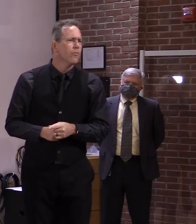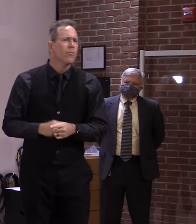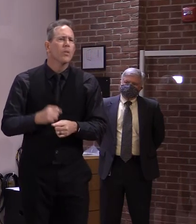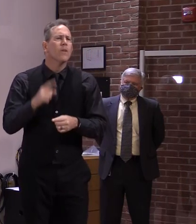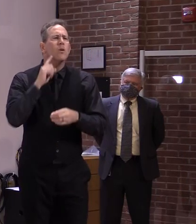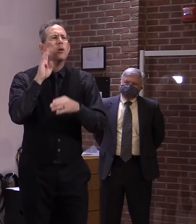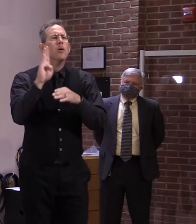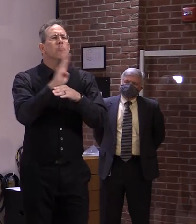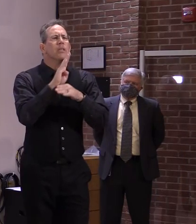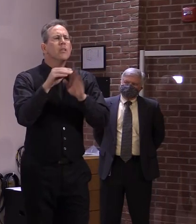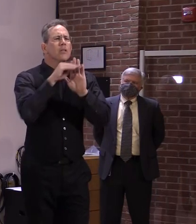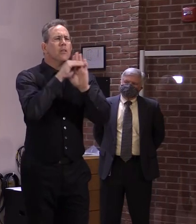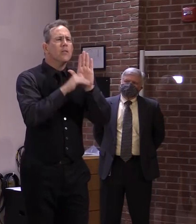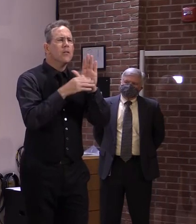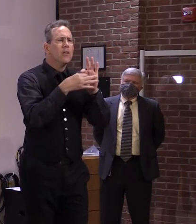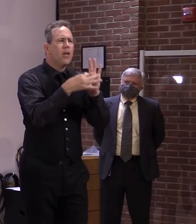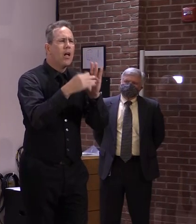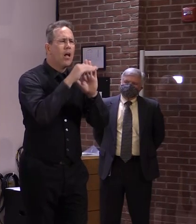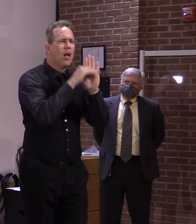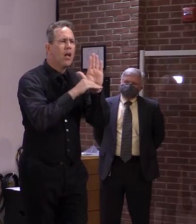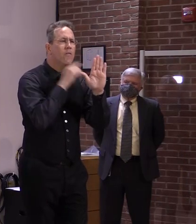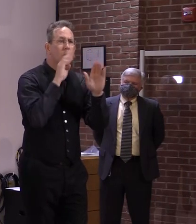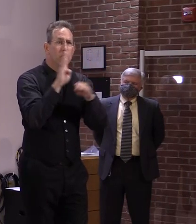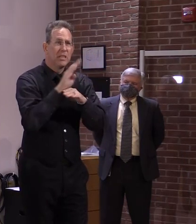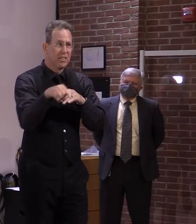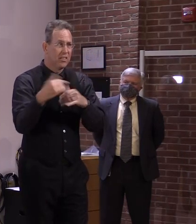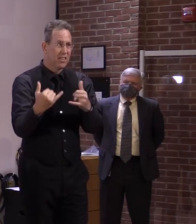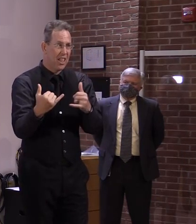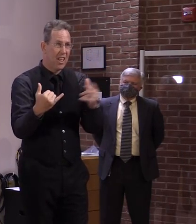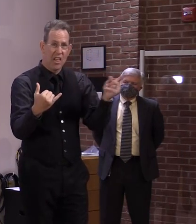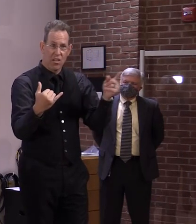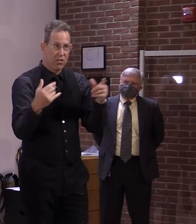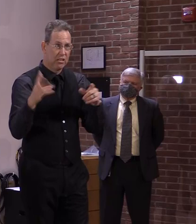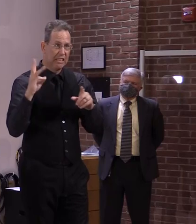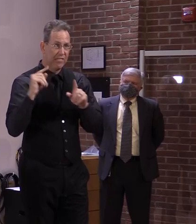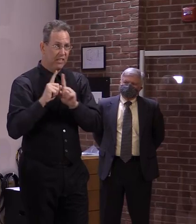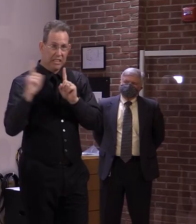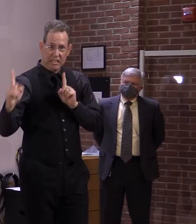social distancing requirements that are currently in place? Will that also be lifted?